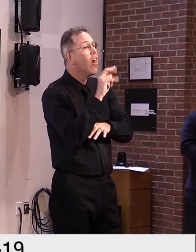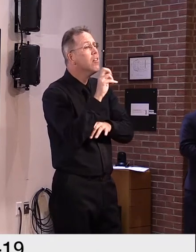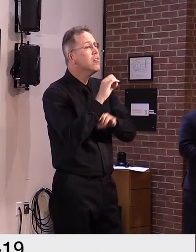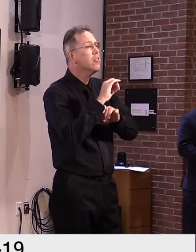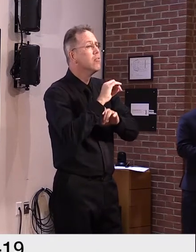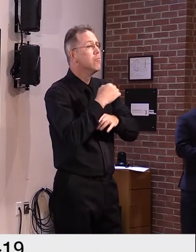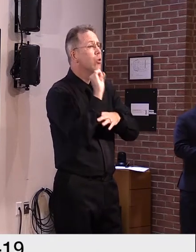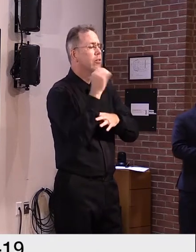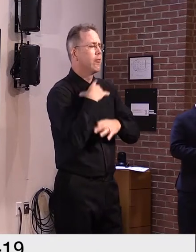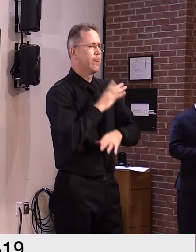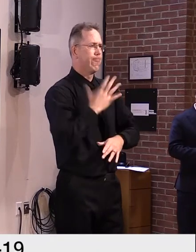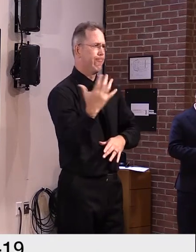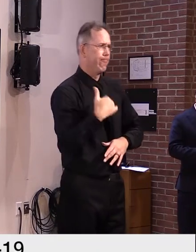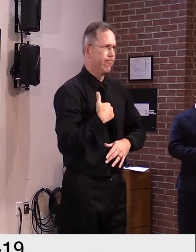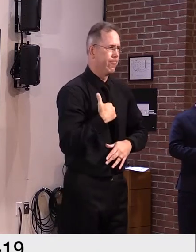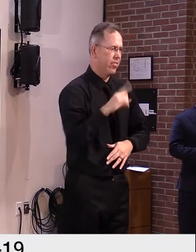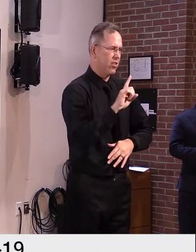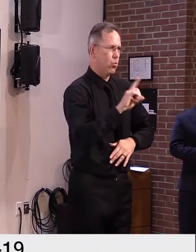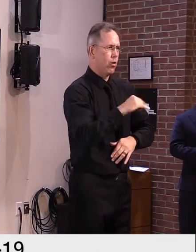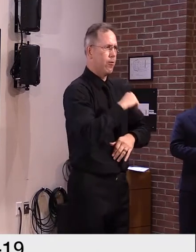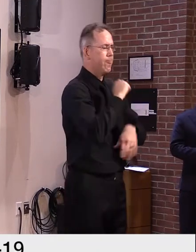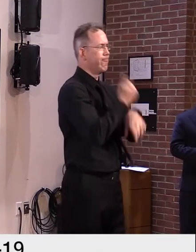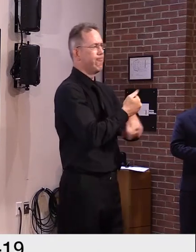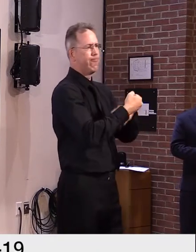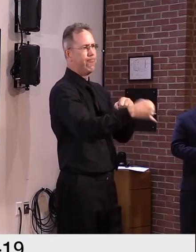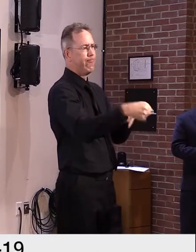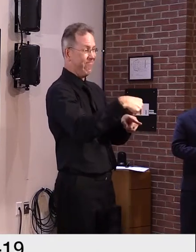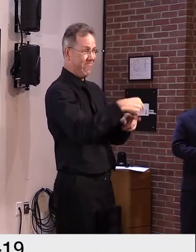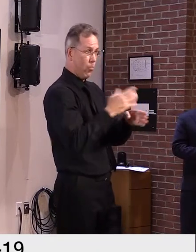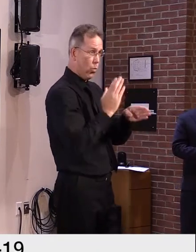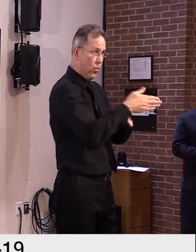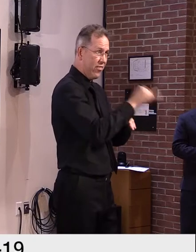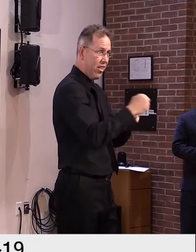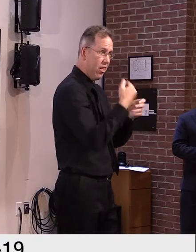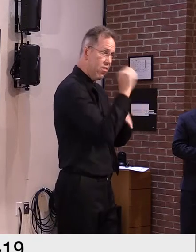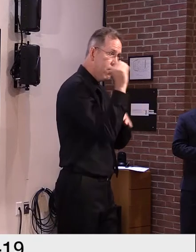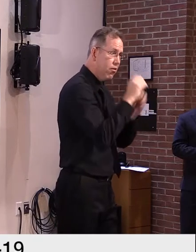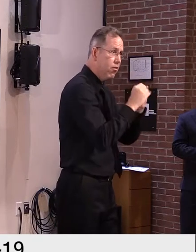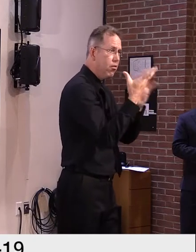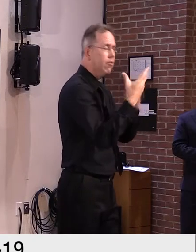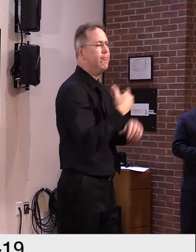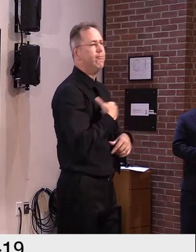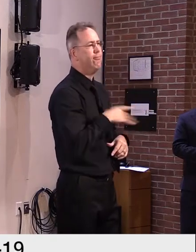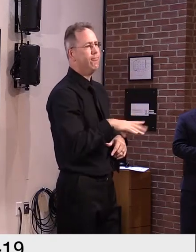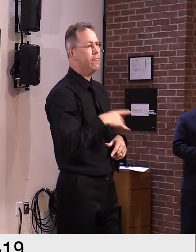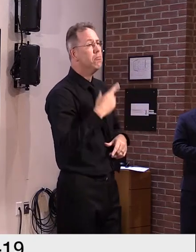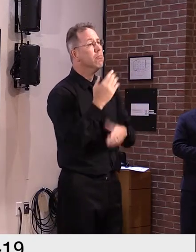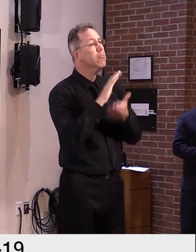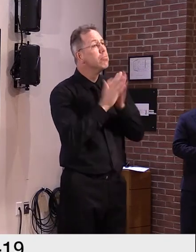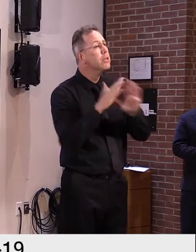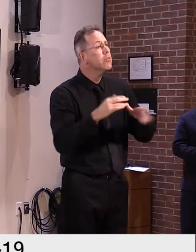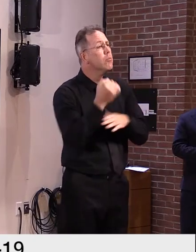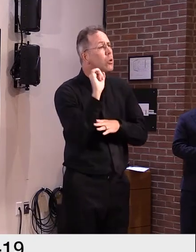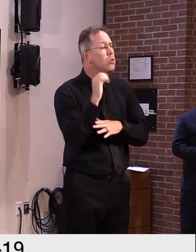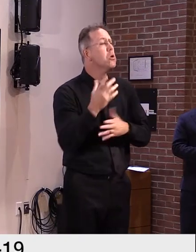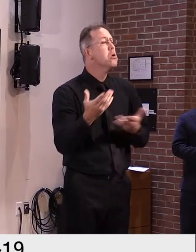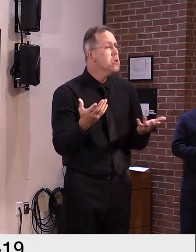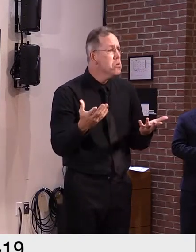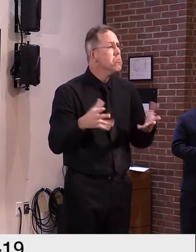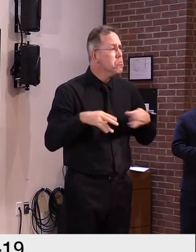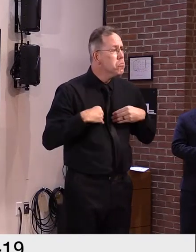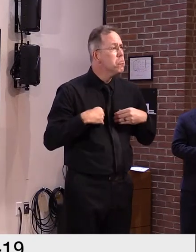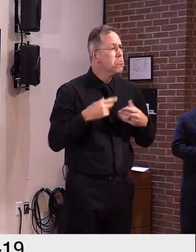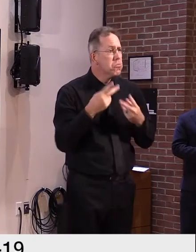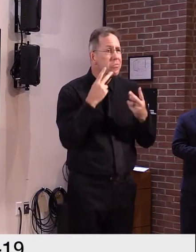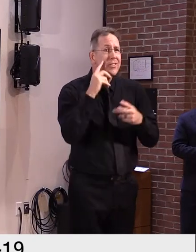that. So, you know, again, uncomfortable, but from what I've seen across the country, it pales in